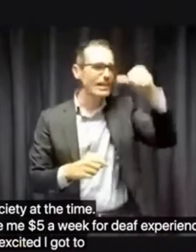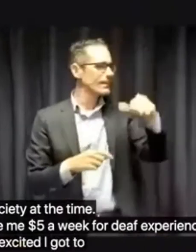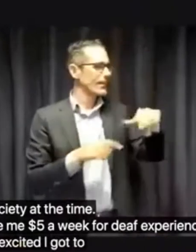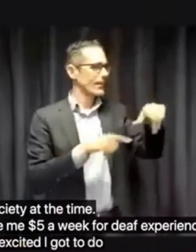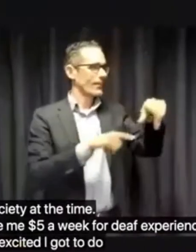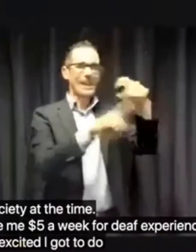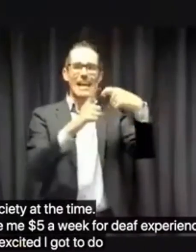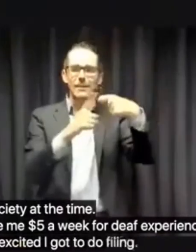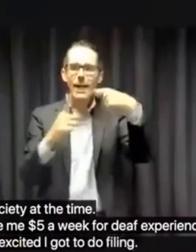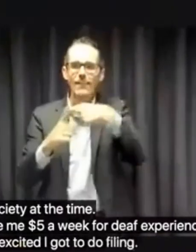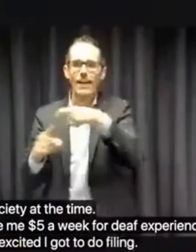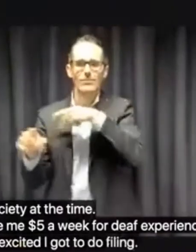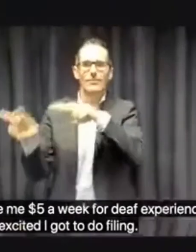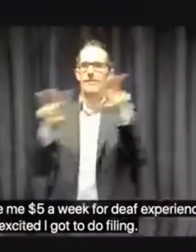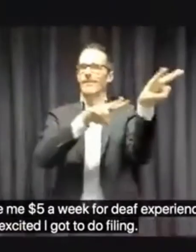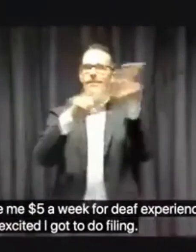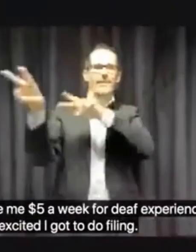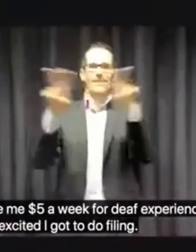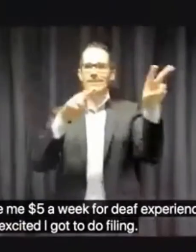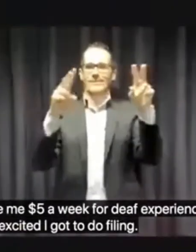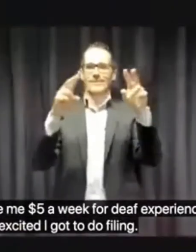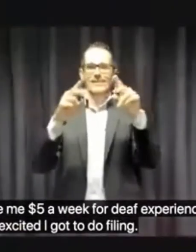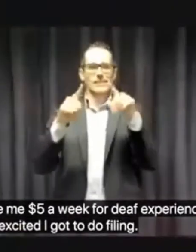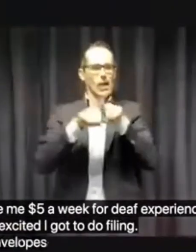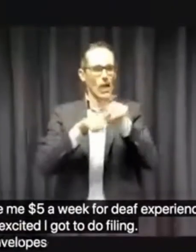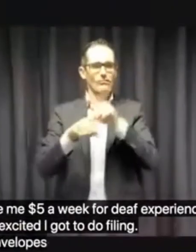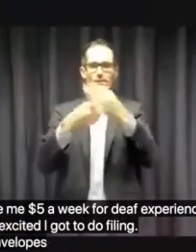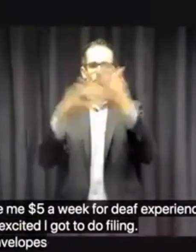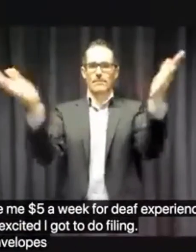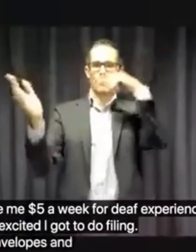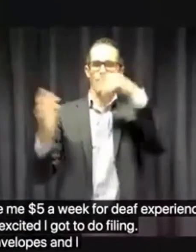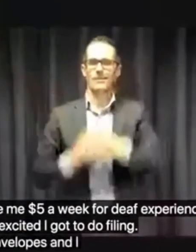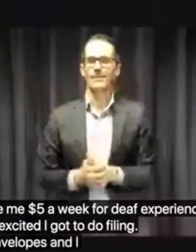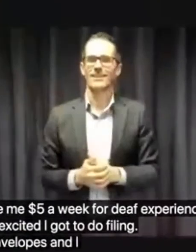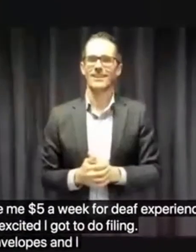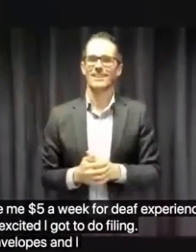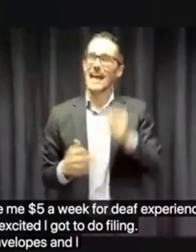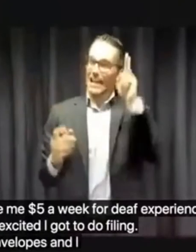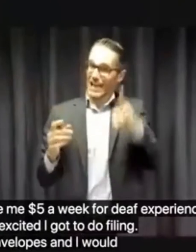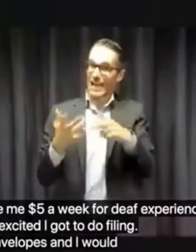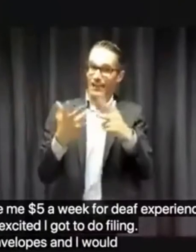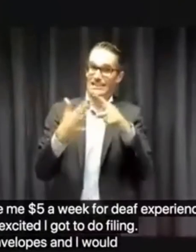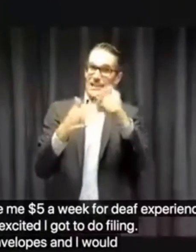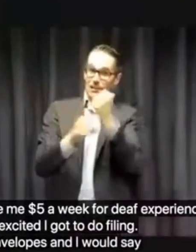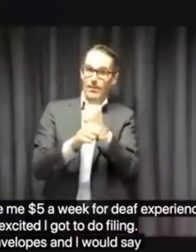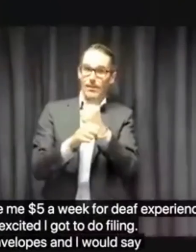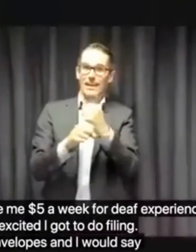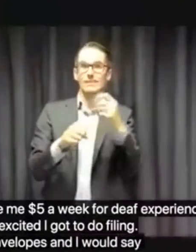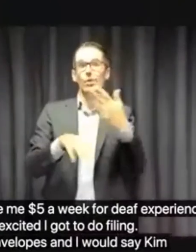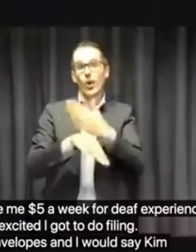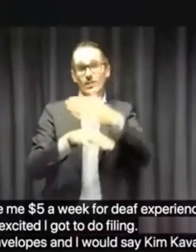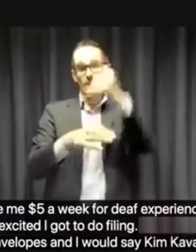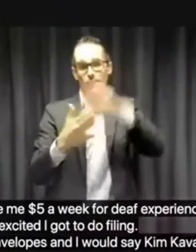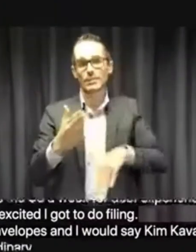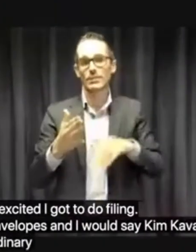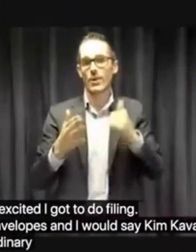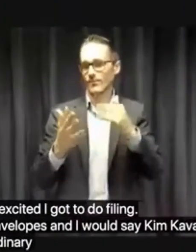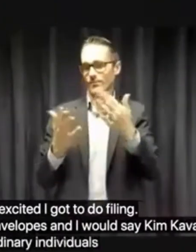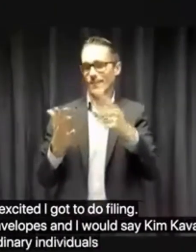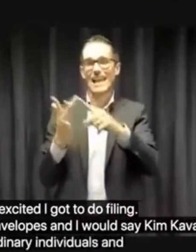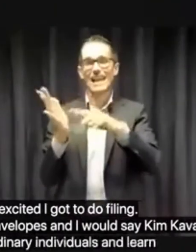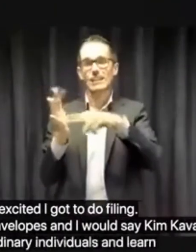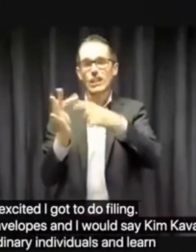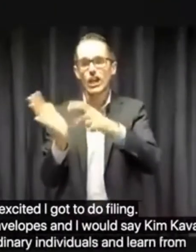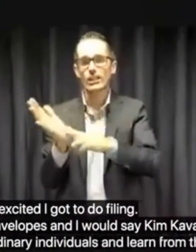David Peters, Glenn Colbert, Kim Kavanagh, all those extraordinary individuals who learned from those different people. And then here another example